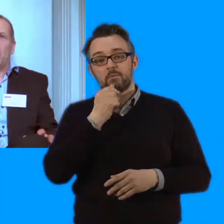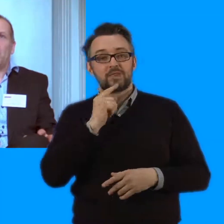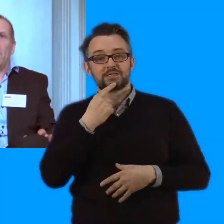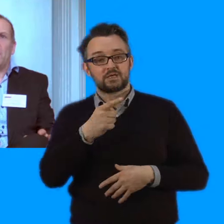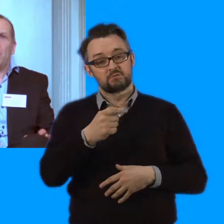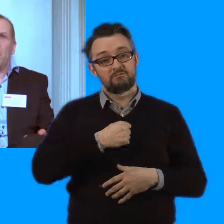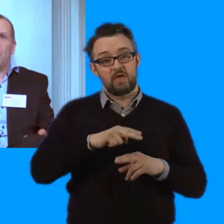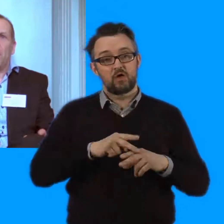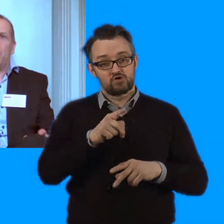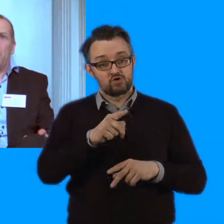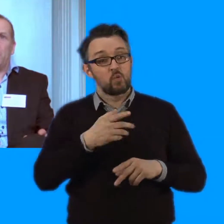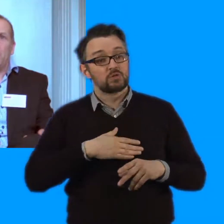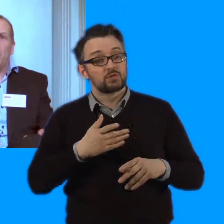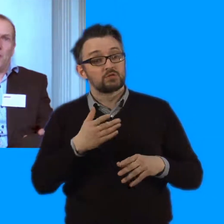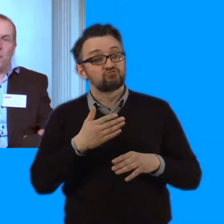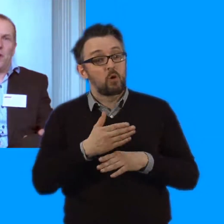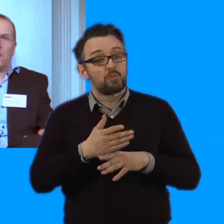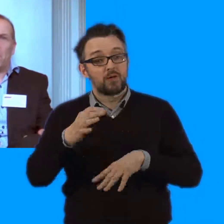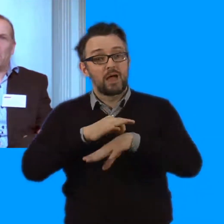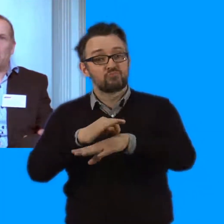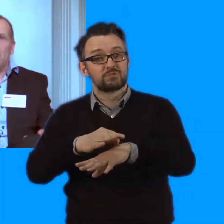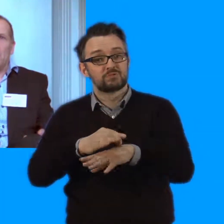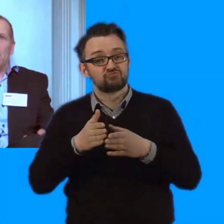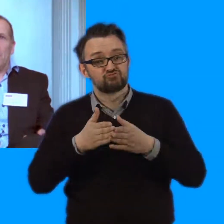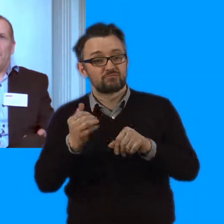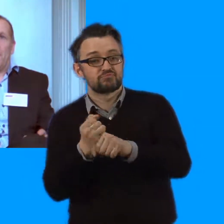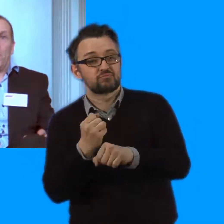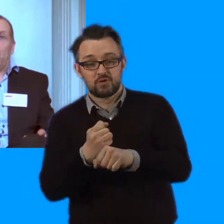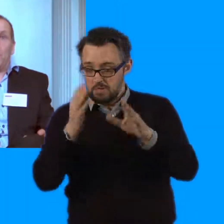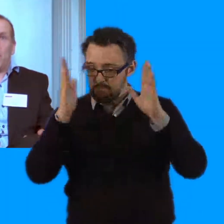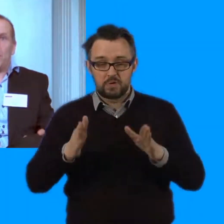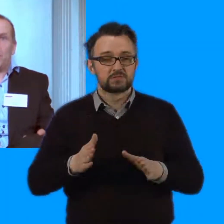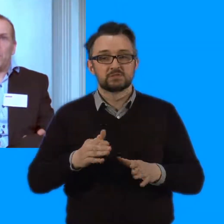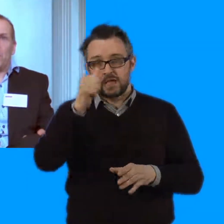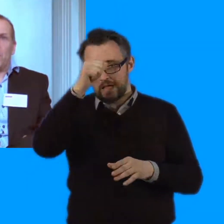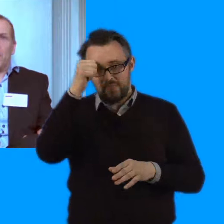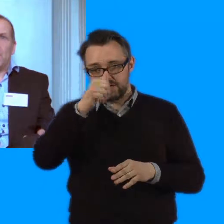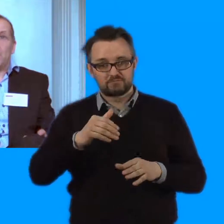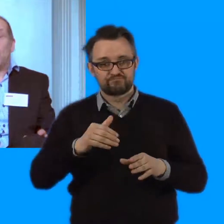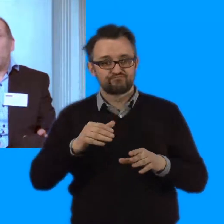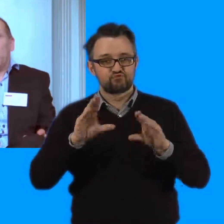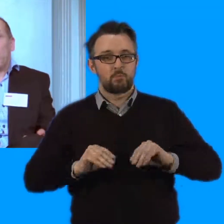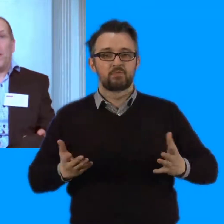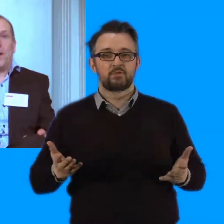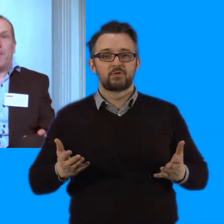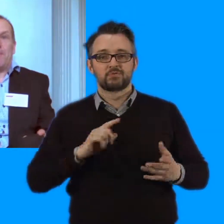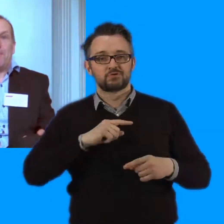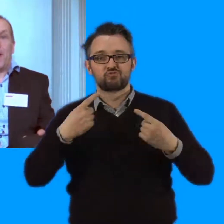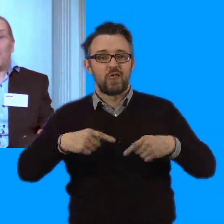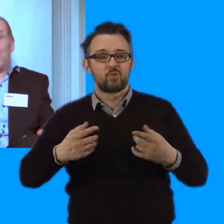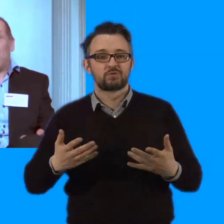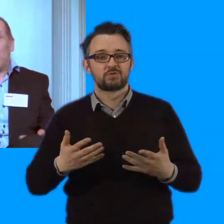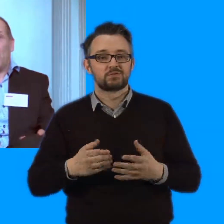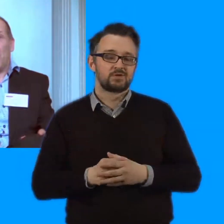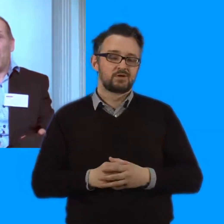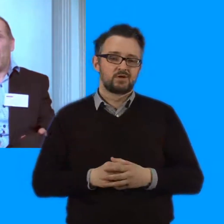Catholic to try and get a job, an apprenticeship in a shipyard in Glasgow, where there was no Catholics employed. So